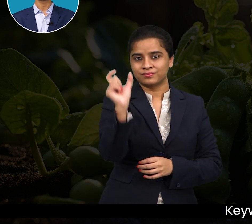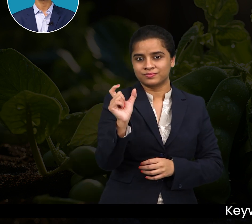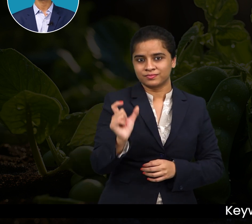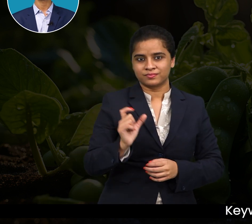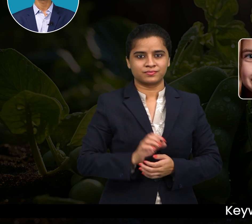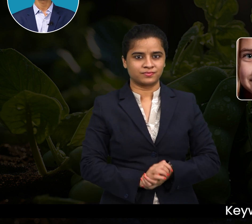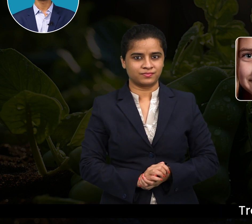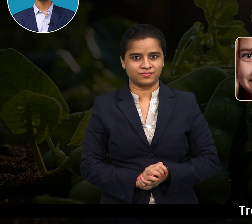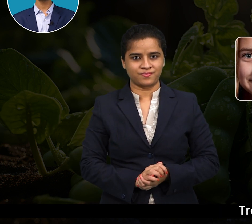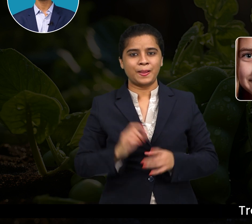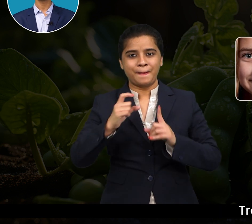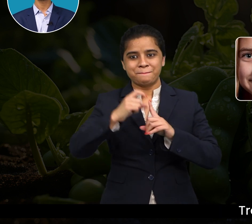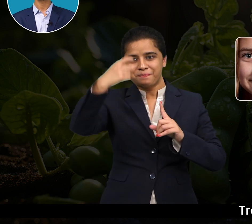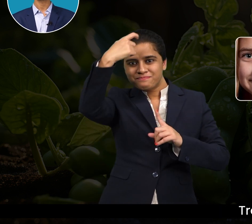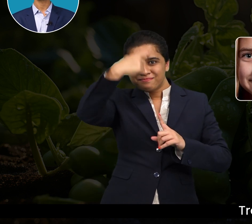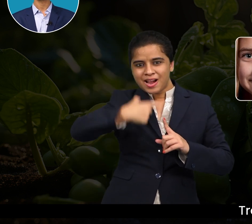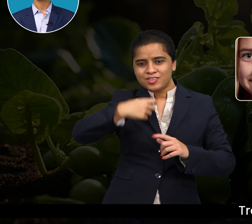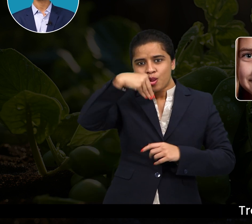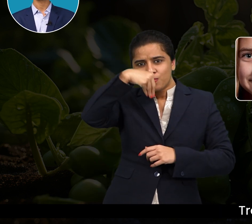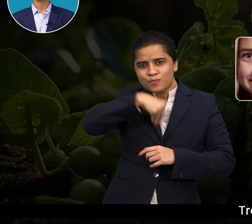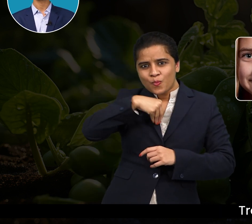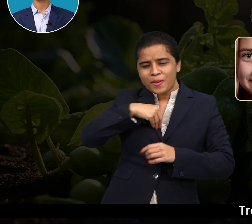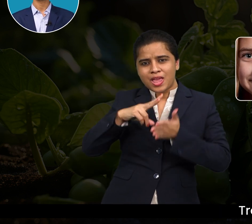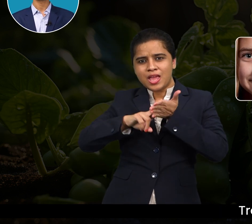Keywords: traits,